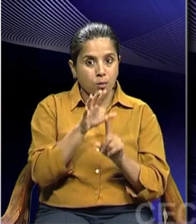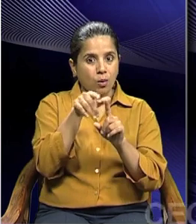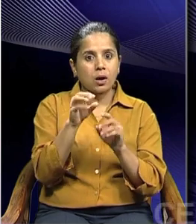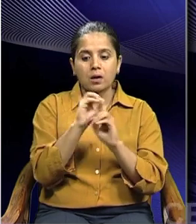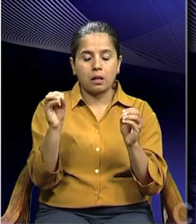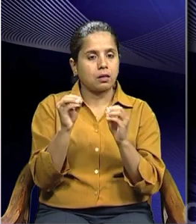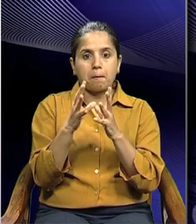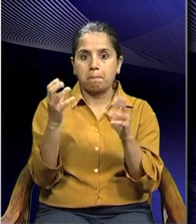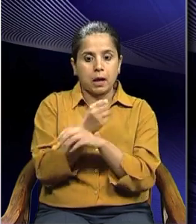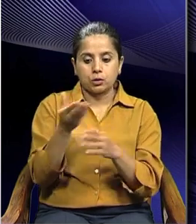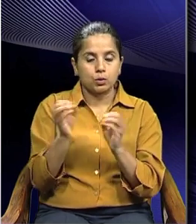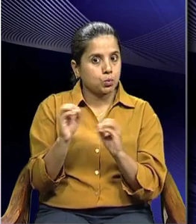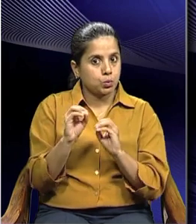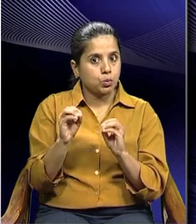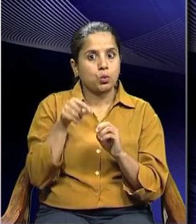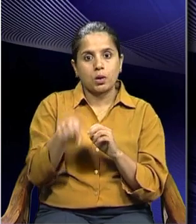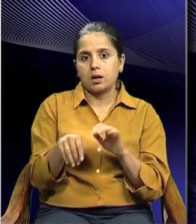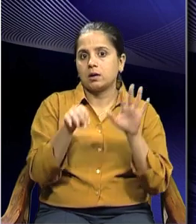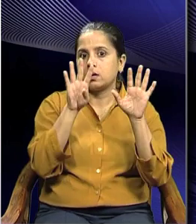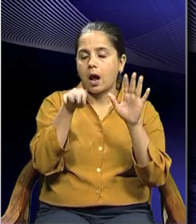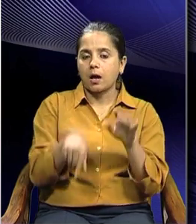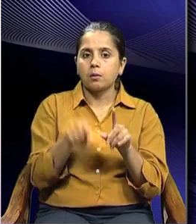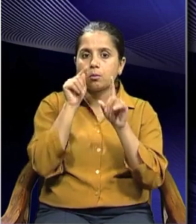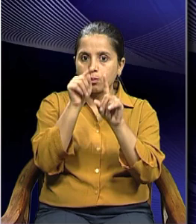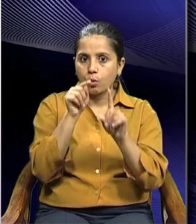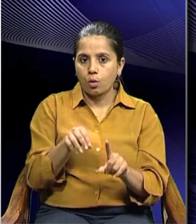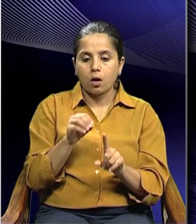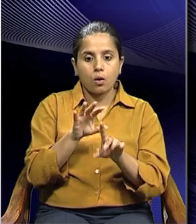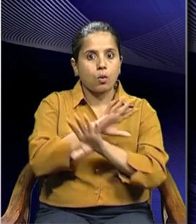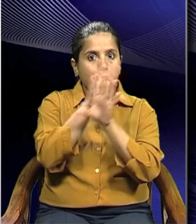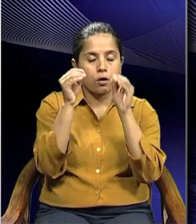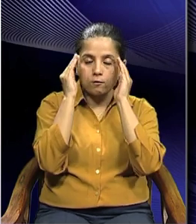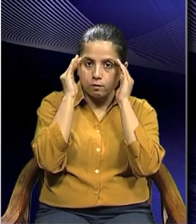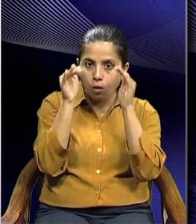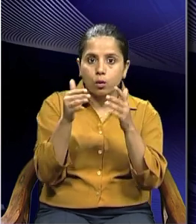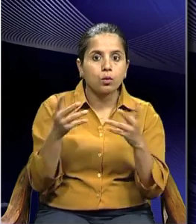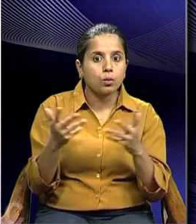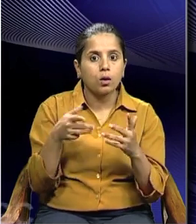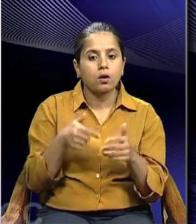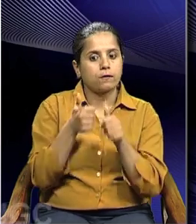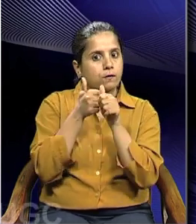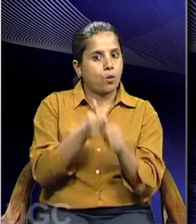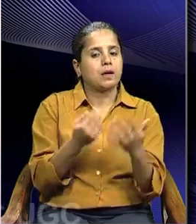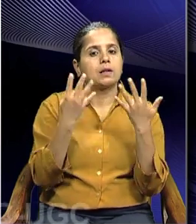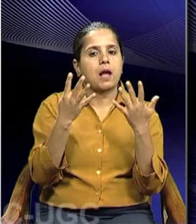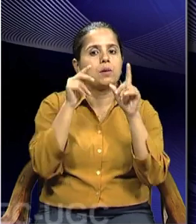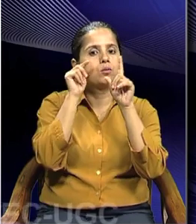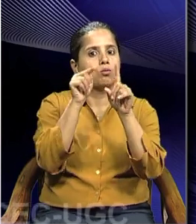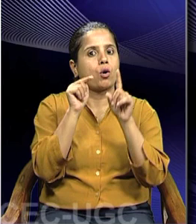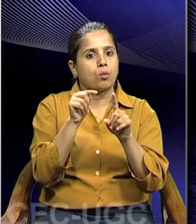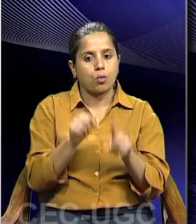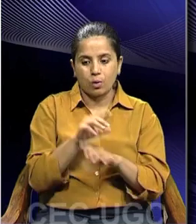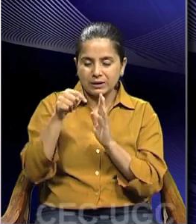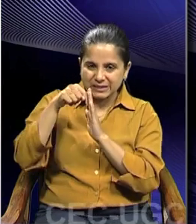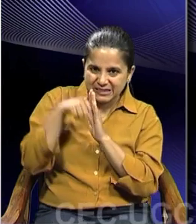left. In this 9-point approach, the entire focus is on following 9 points for an